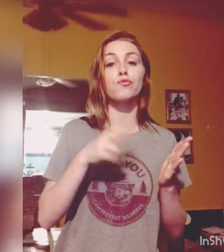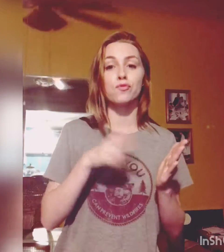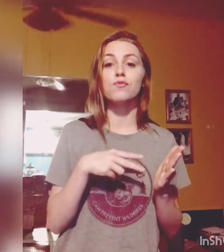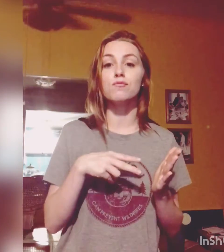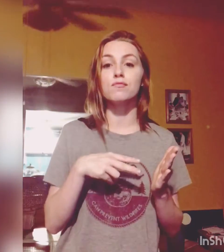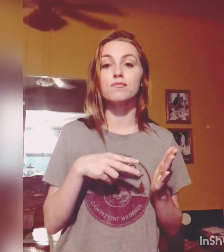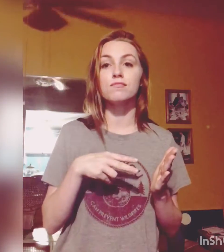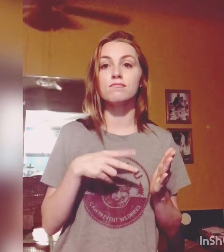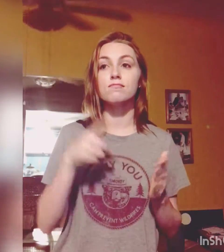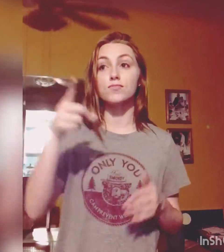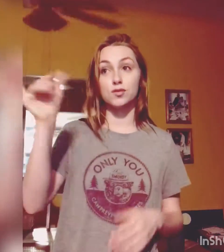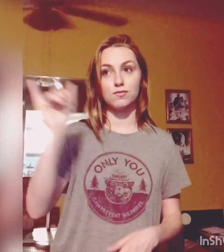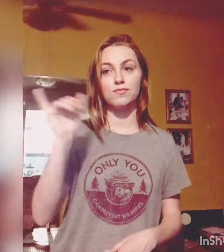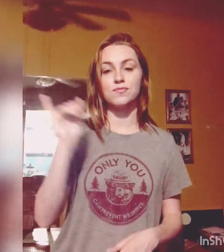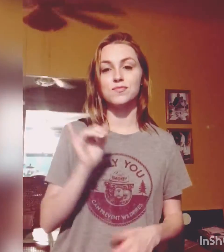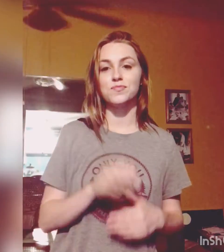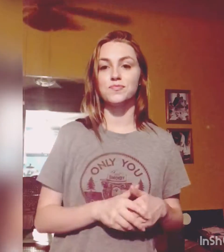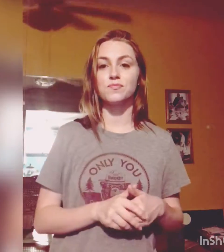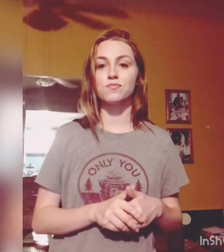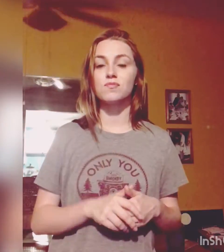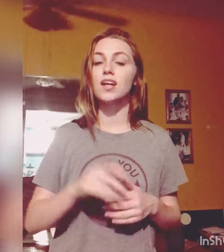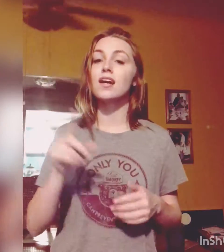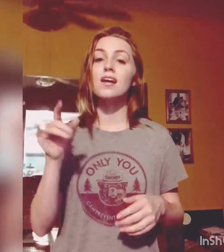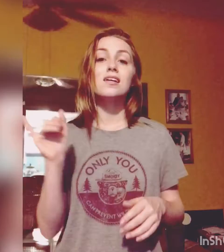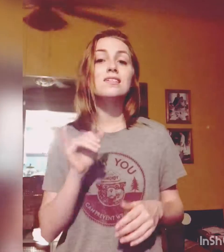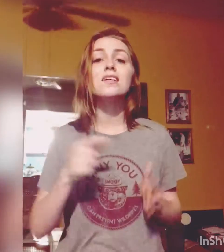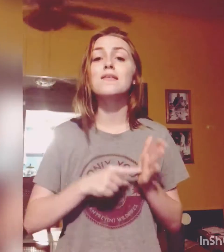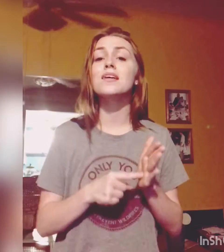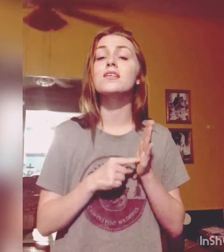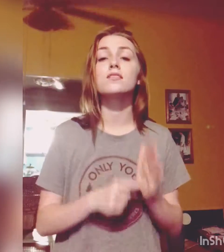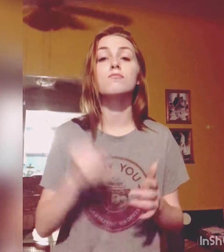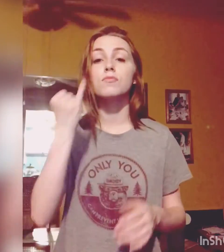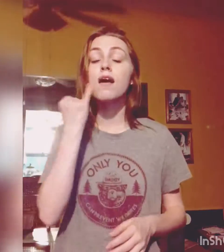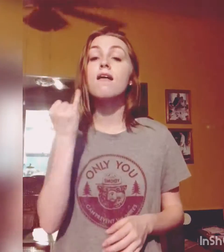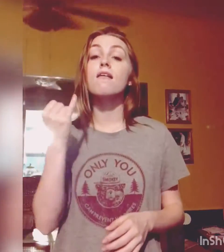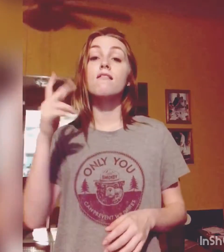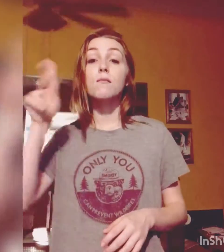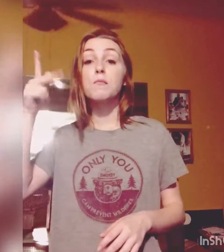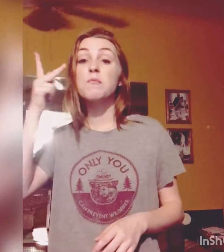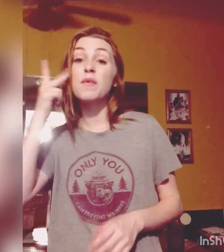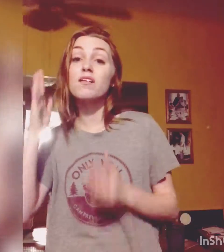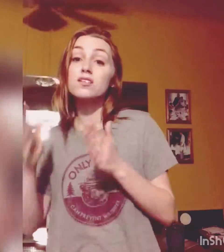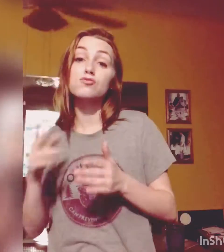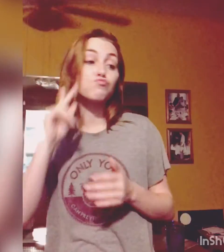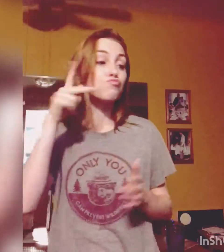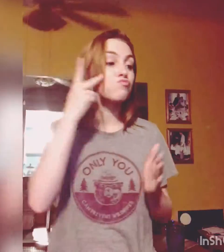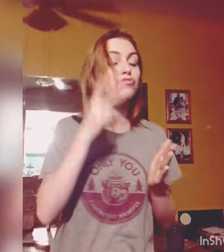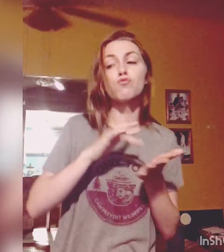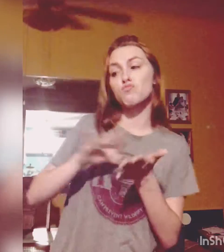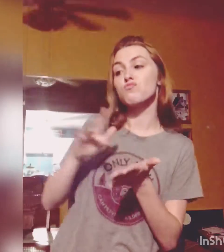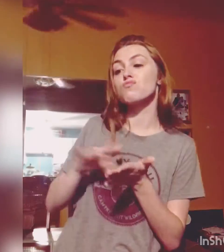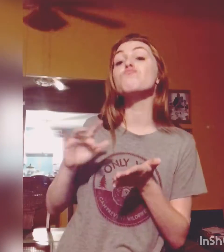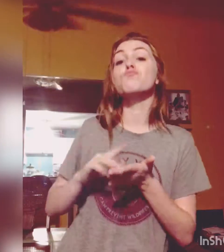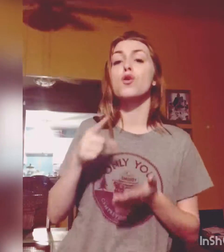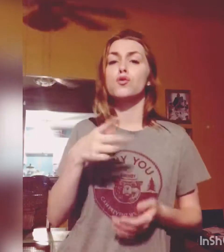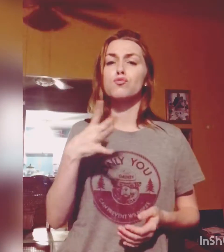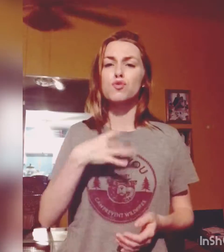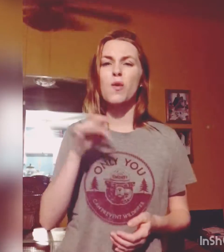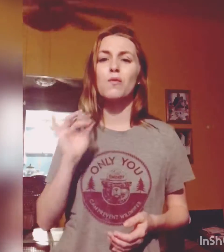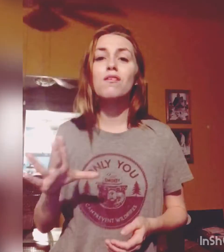guy in one party called the other guy in the other party. Clicking on a train wreck just pours gasoline on it. It makes it worse. The fire spreads. Our whole